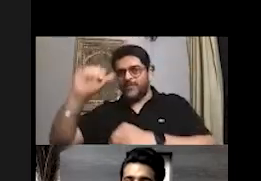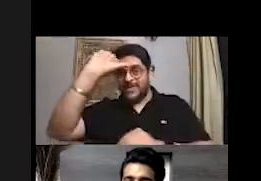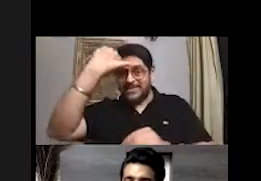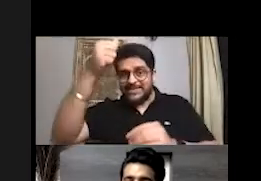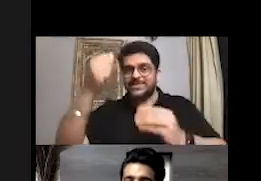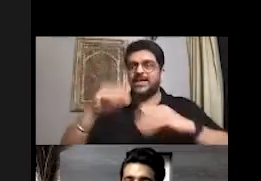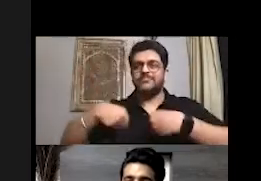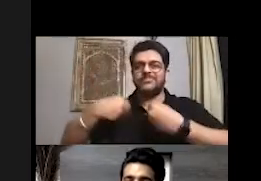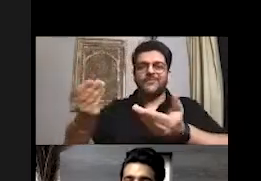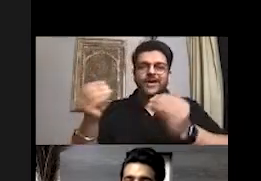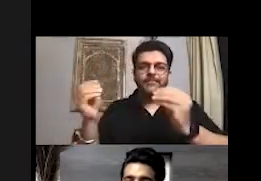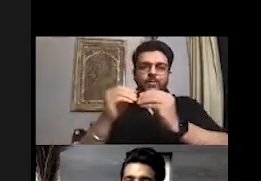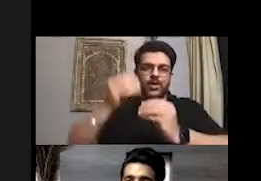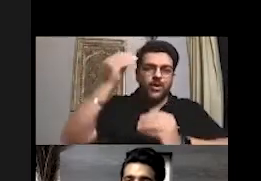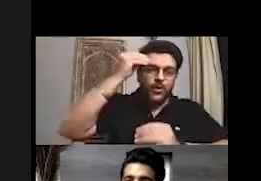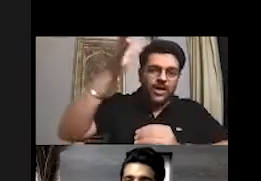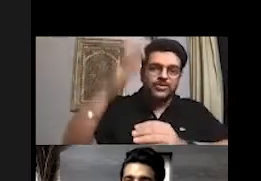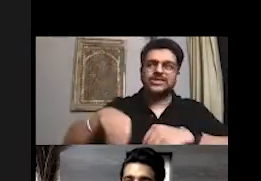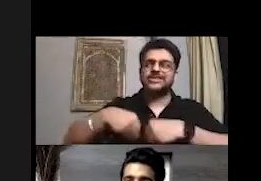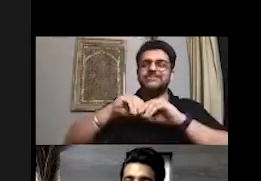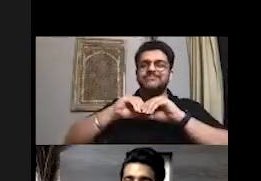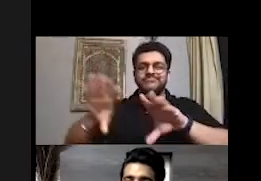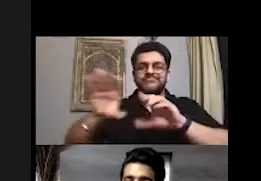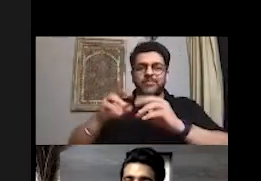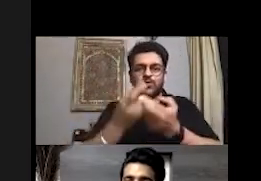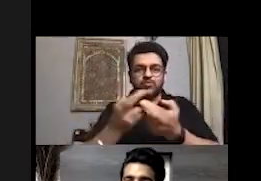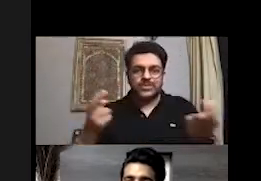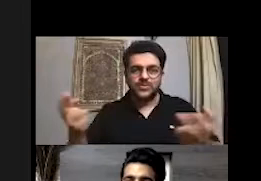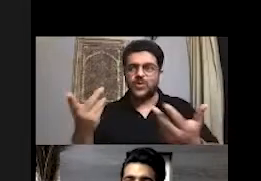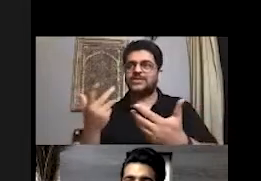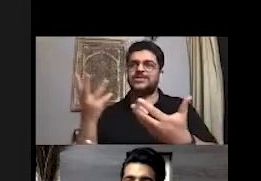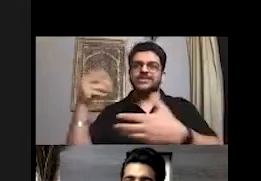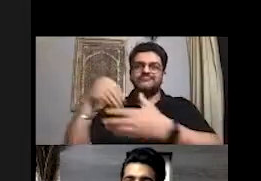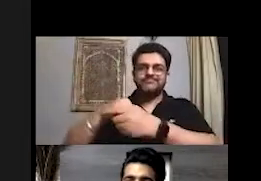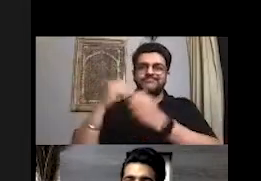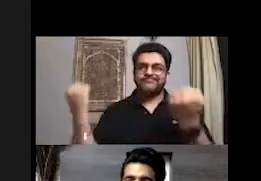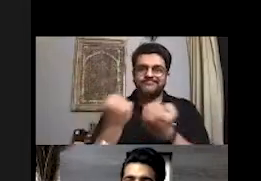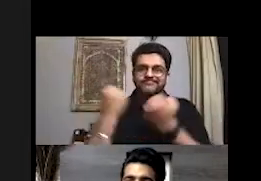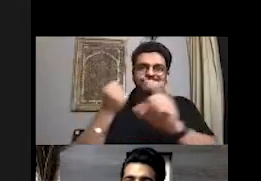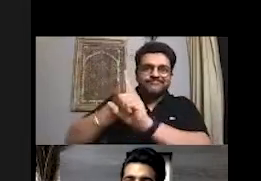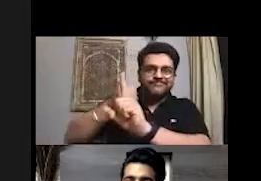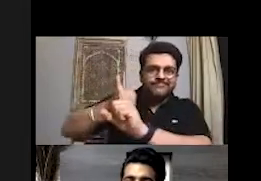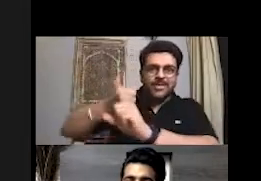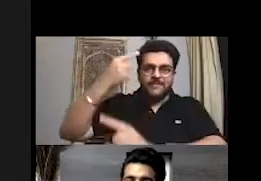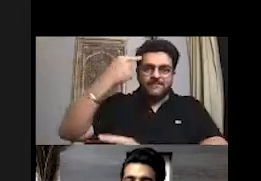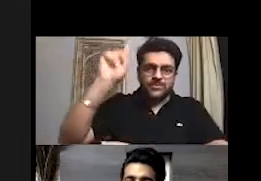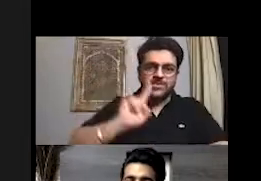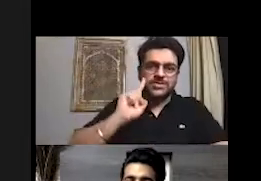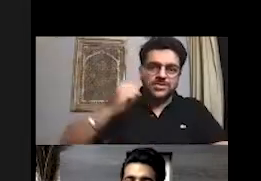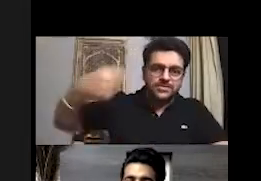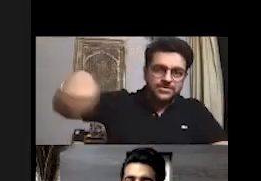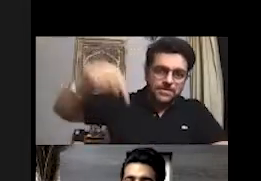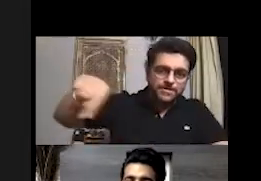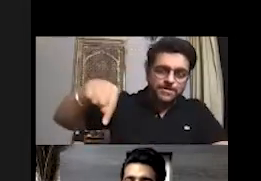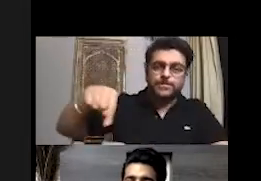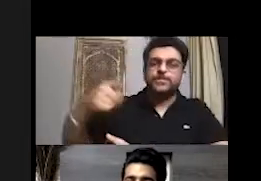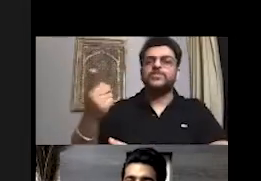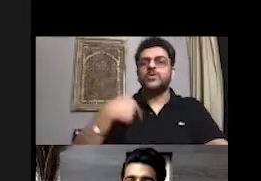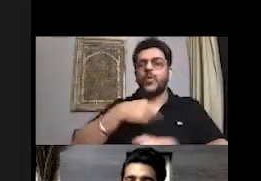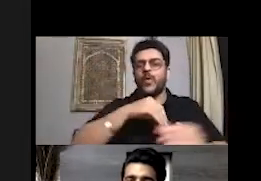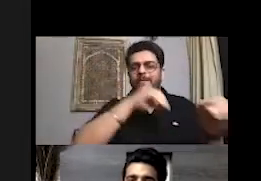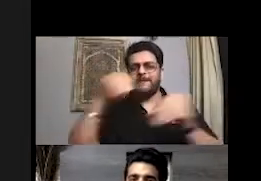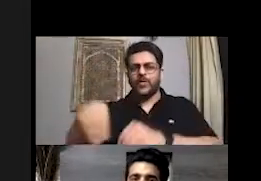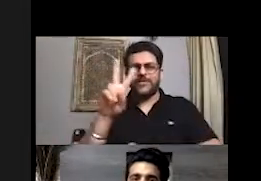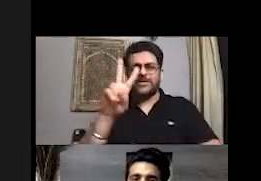have been getting in India. So it was related to the more awareness or resources which has been provided to the deaf